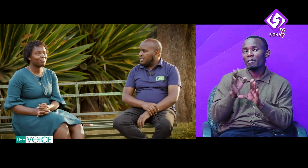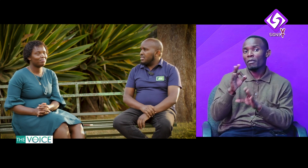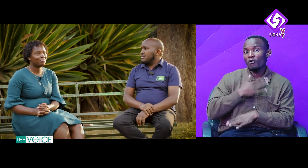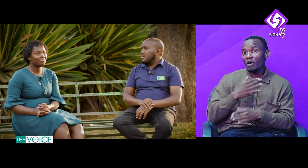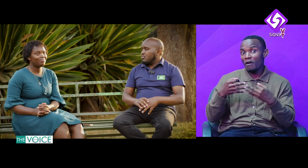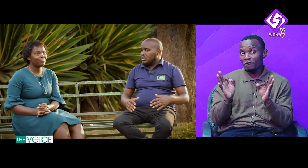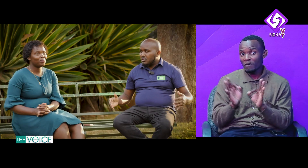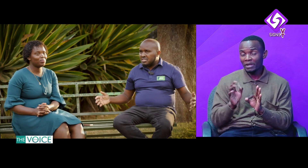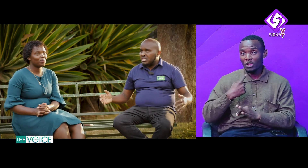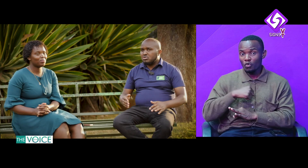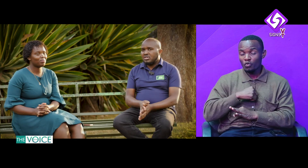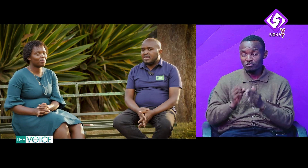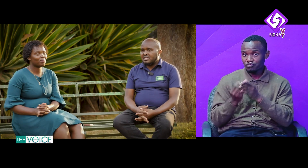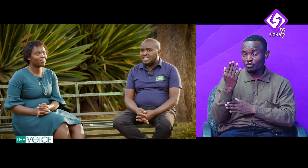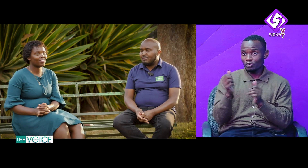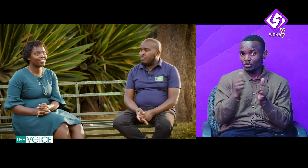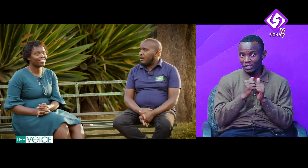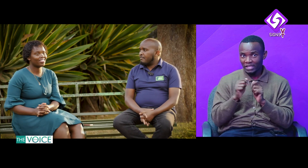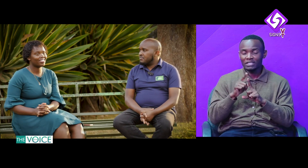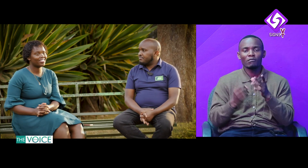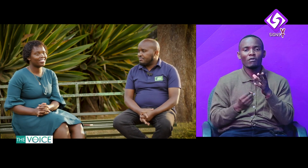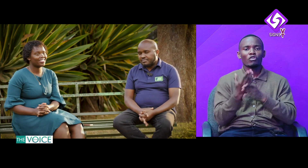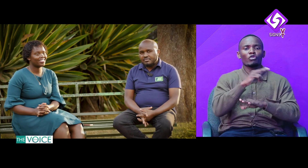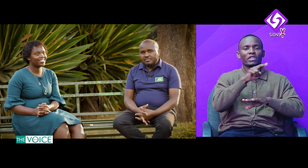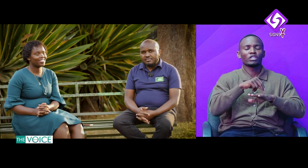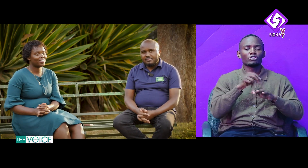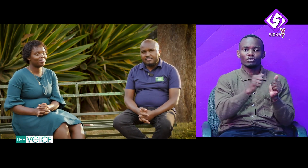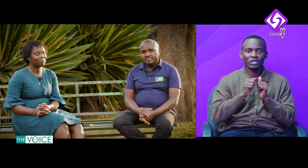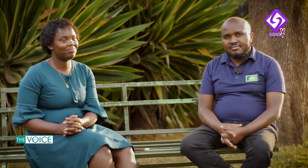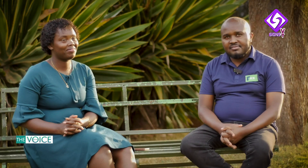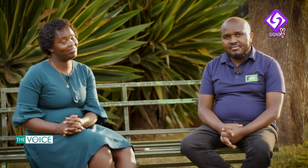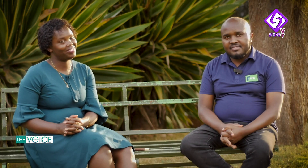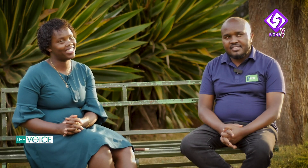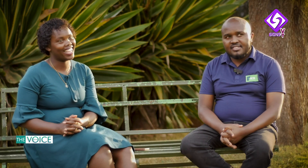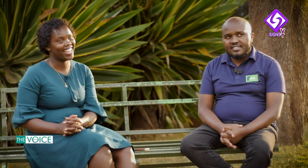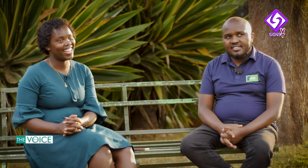and we grow this nation together as KCB Bank.